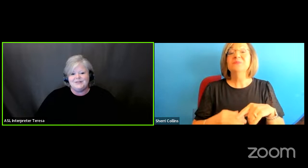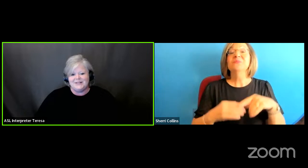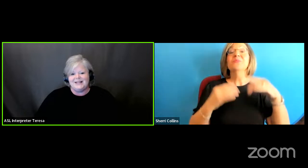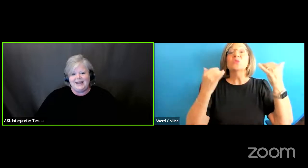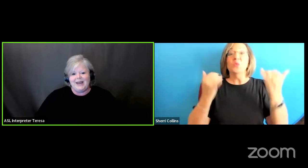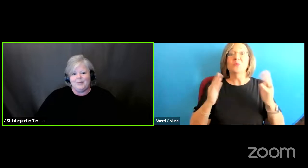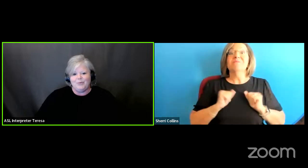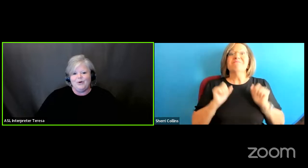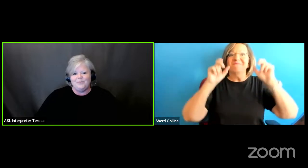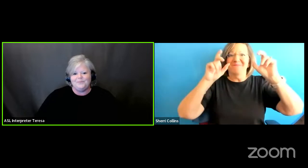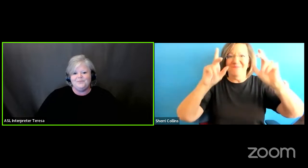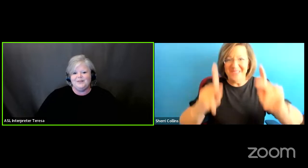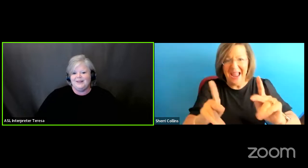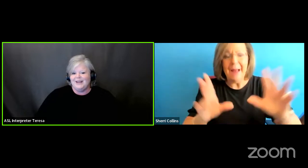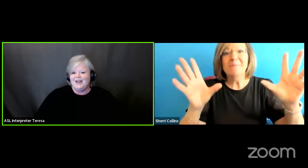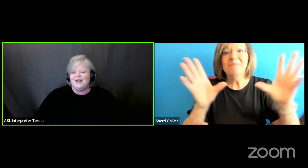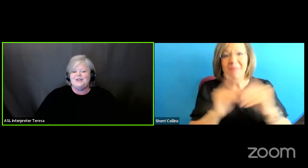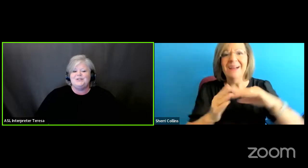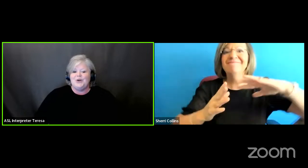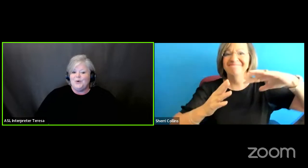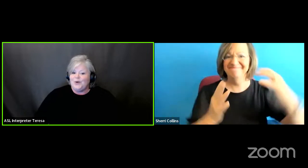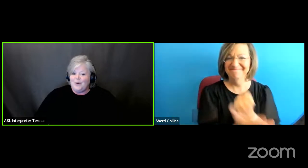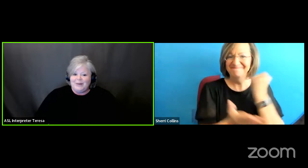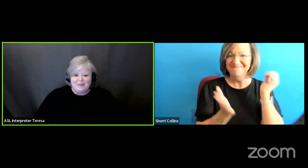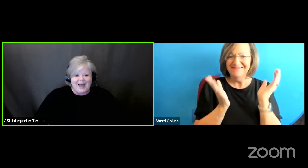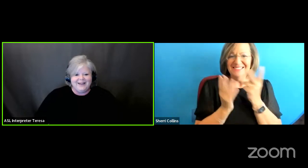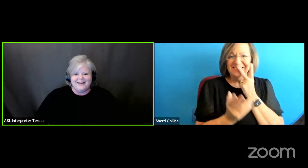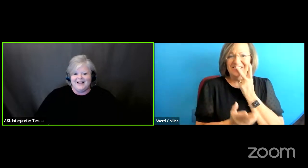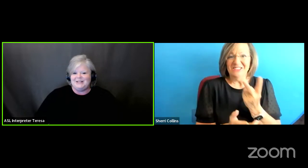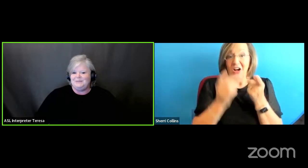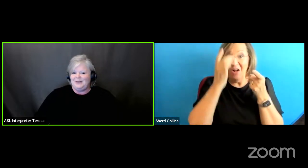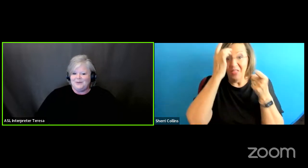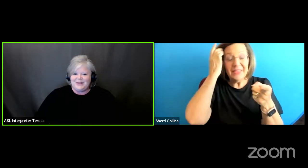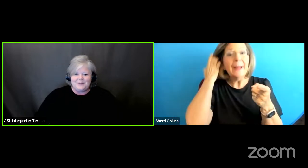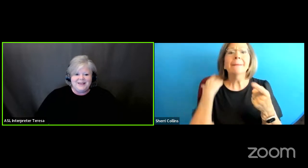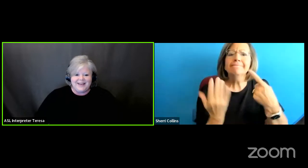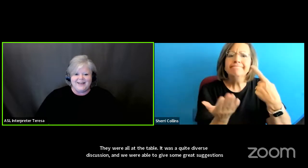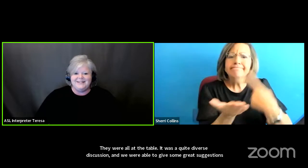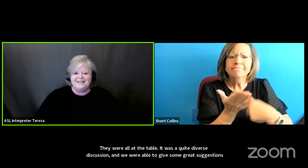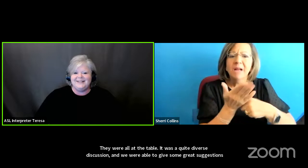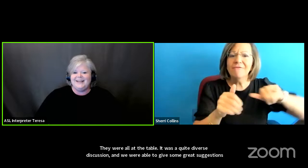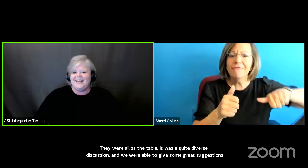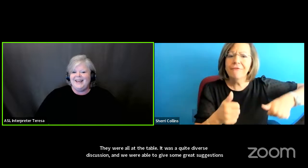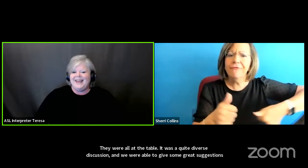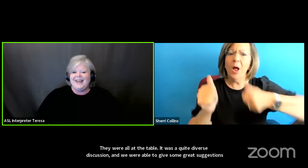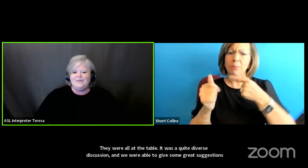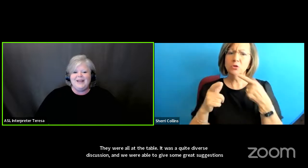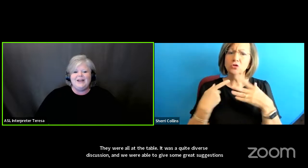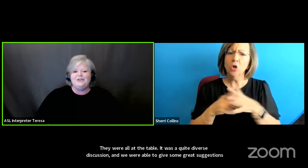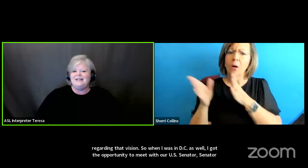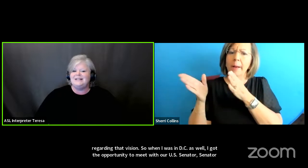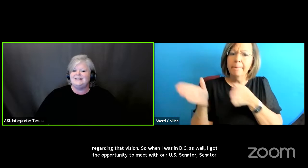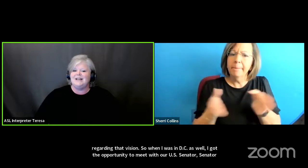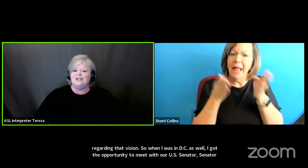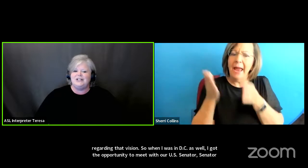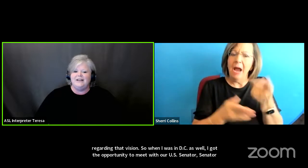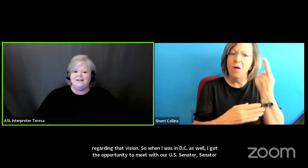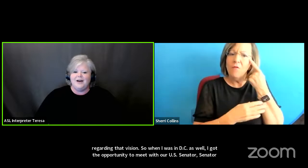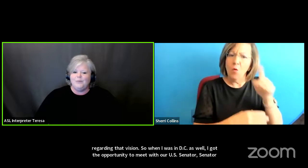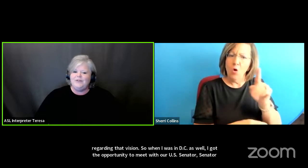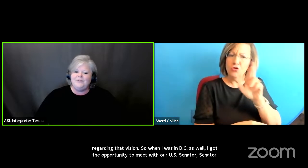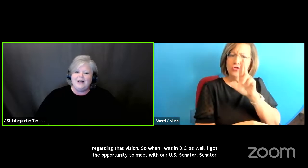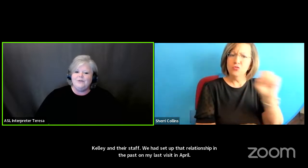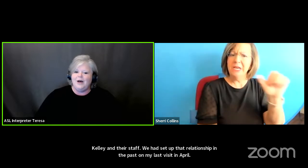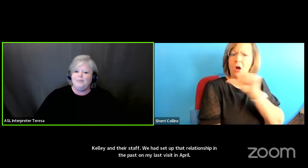on my last visit in April. So going back, I got to meet with them again, and we had a great